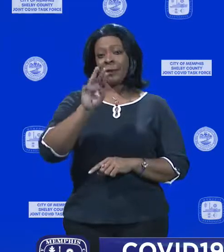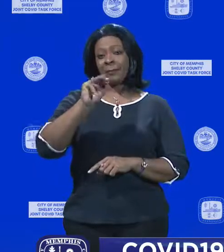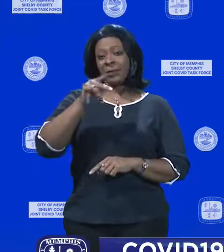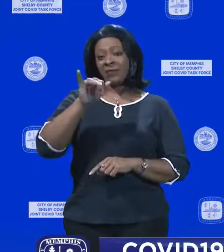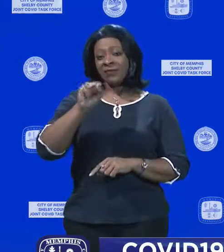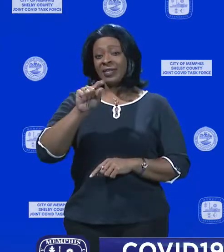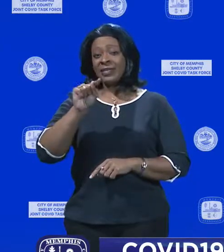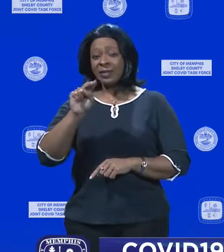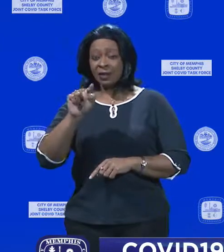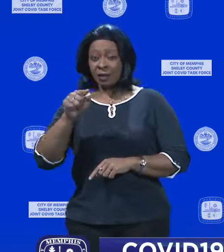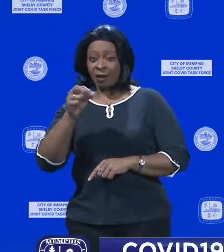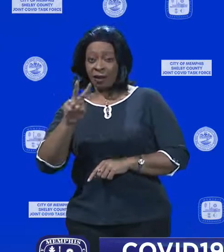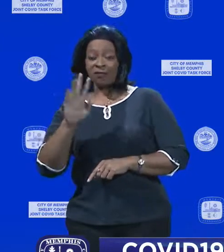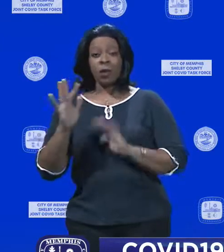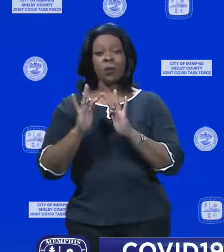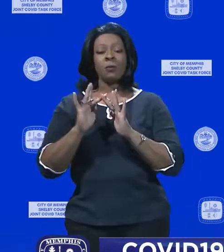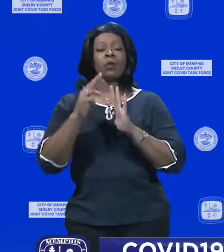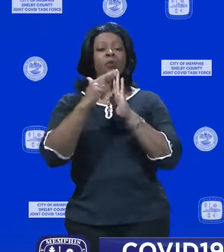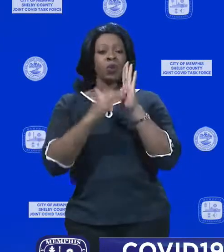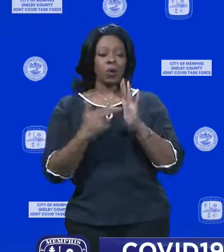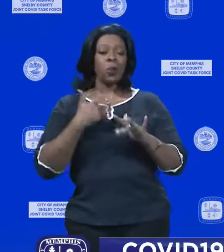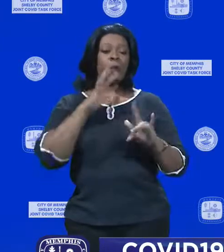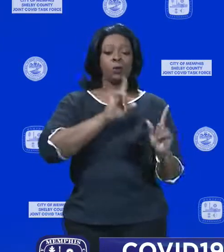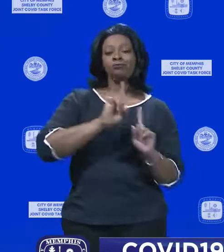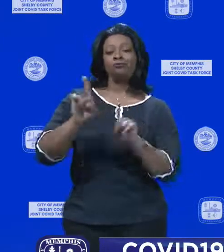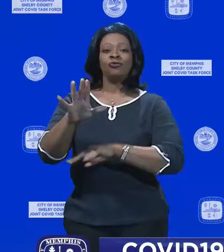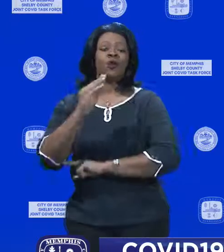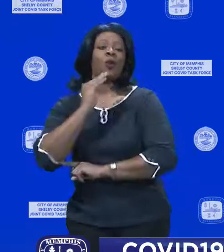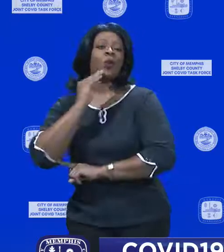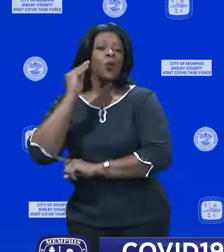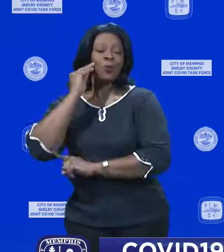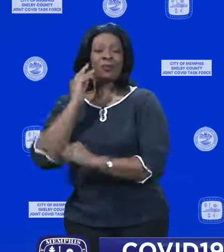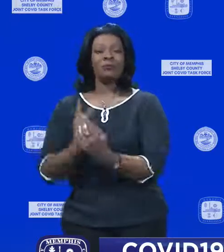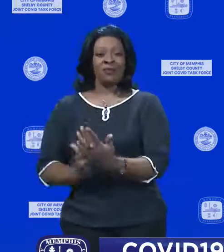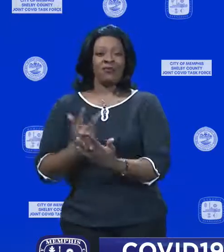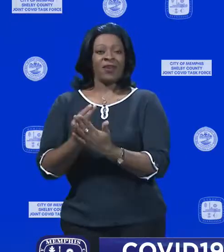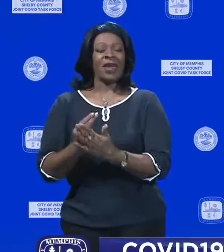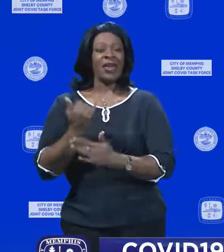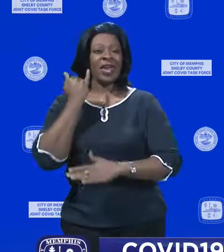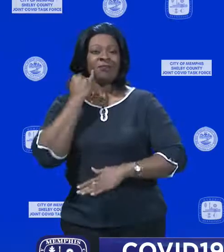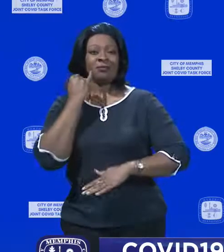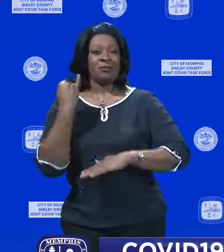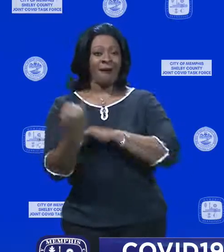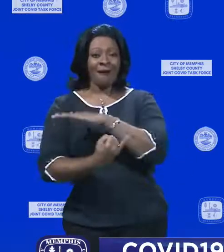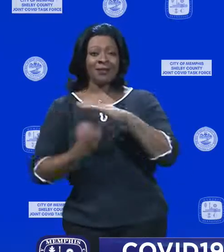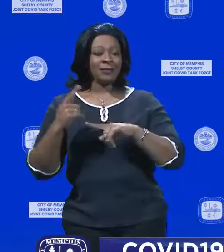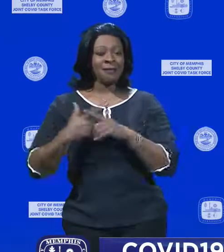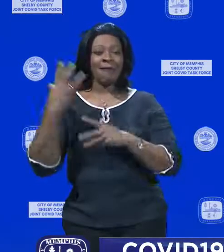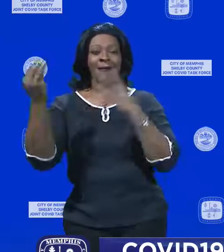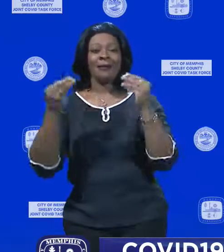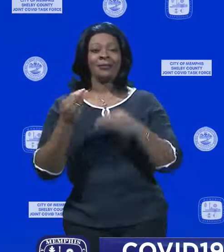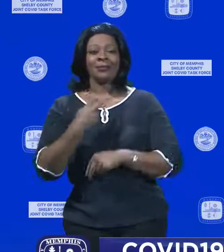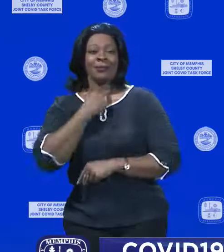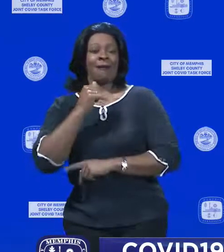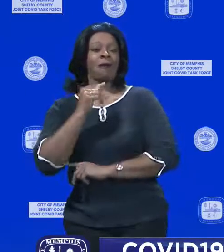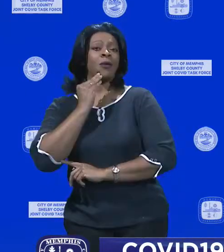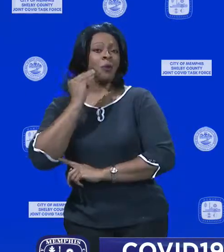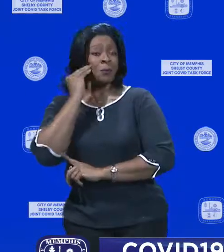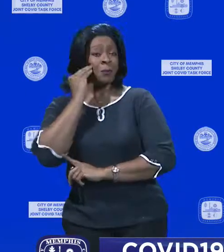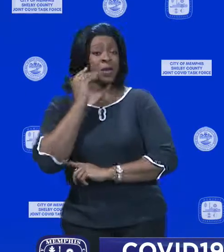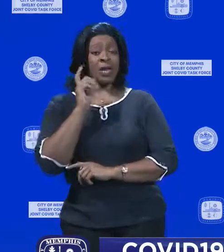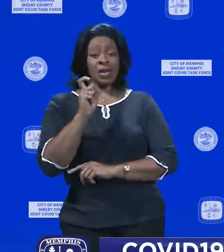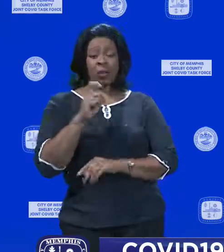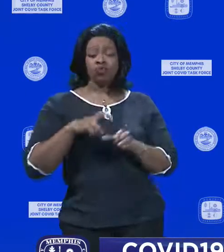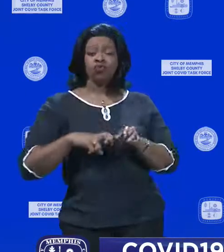covid19.memphistn.gov website and register, and we will come to you in your home if you are homebound. If you simply need